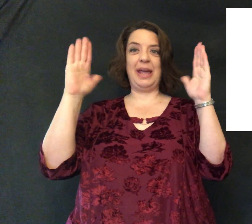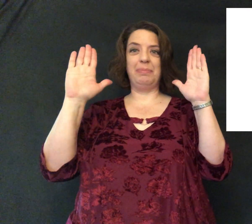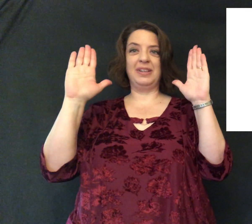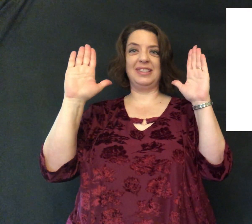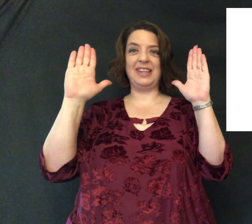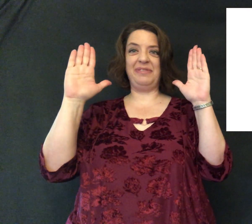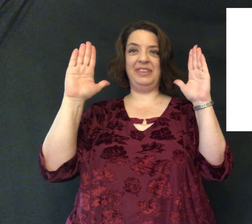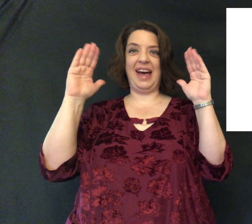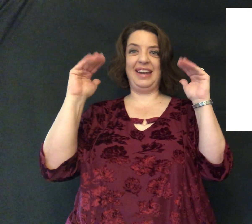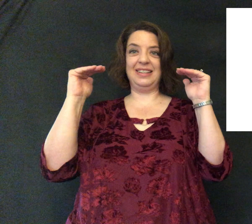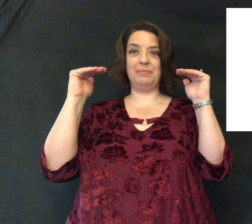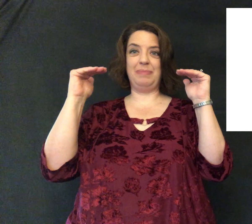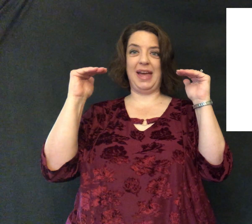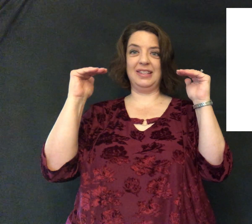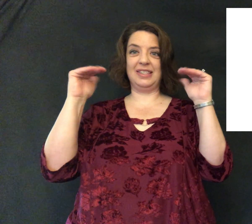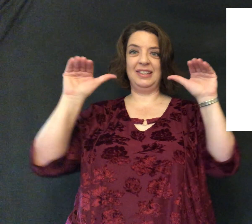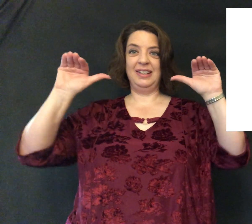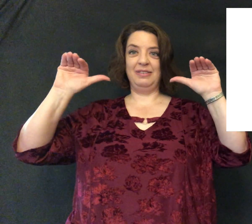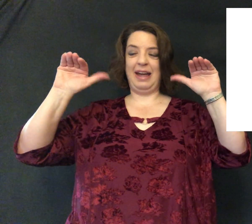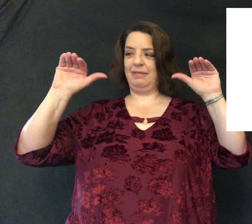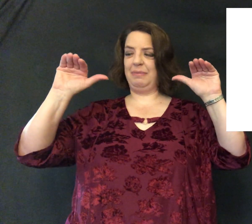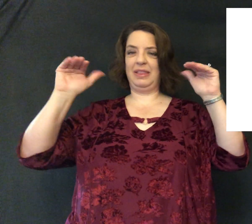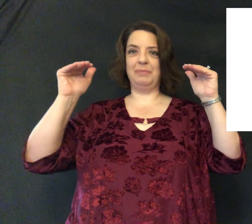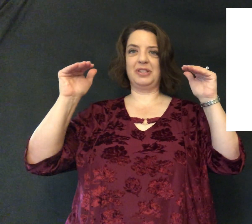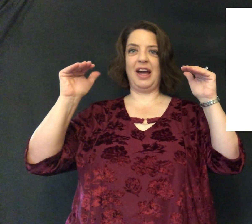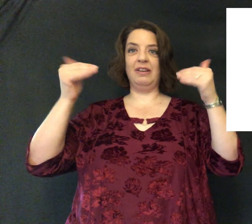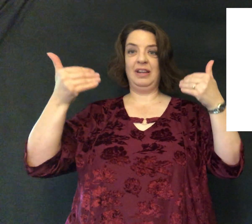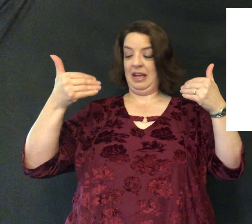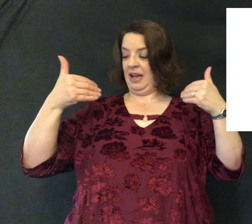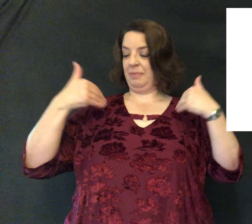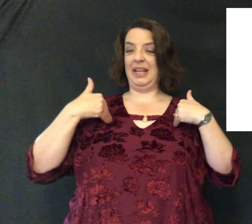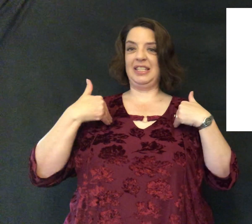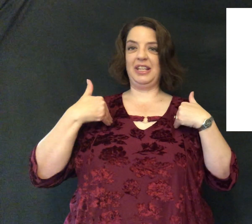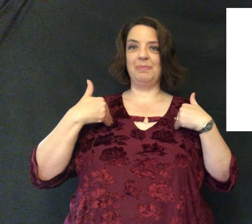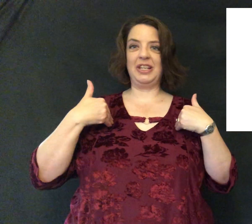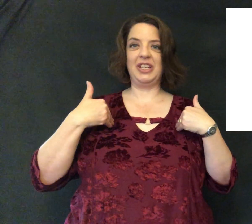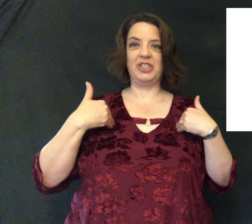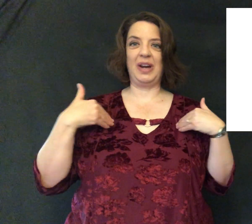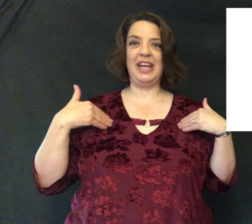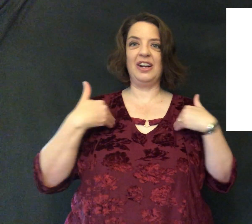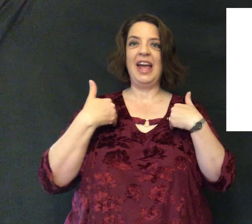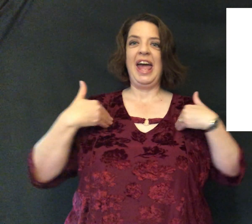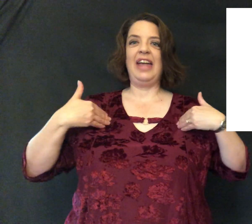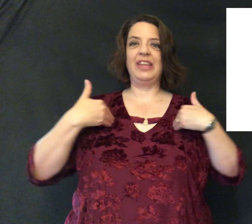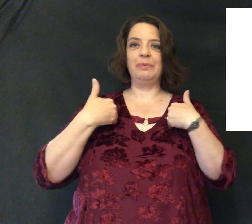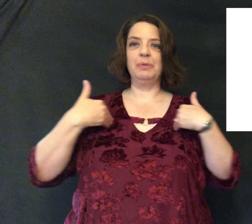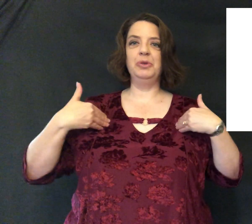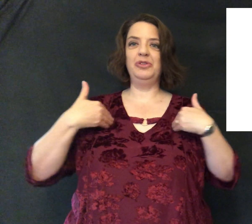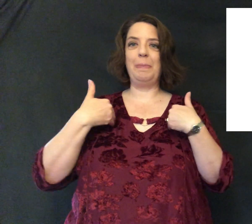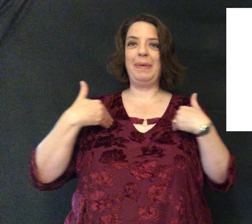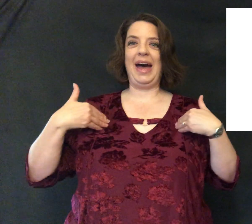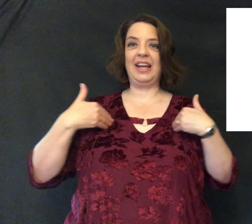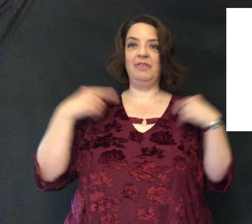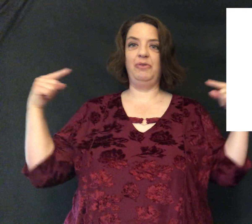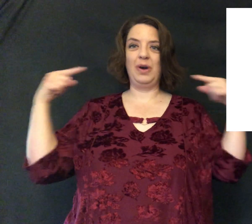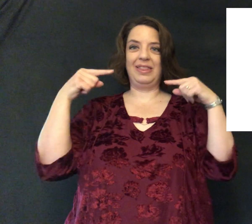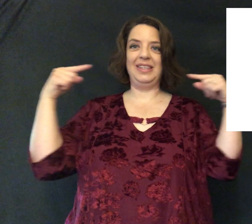because it's not flat, it's bent, right? When my thumbs are out, I'm going to touch my chest right here, and then I'm going to move them back and forth this